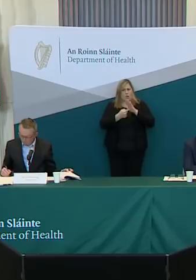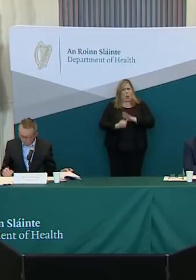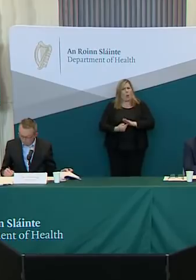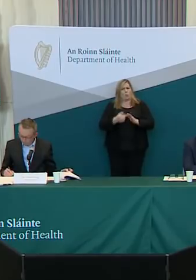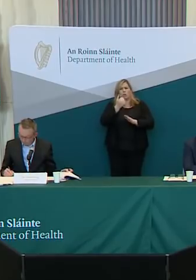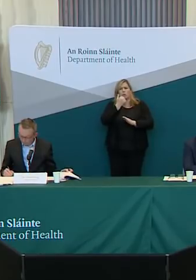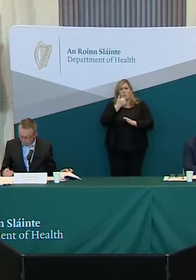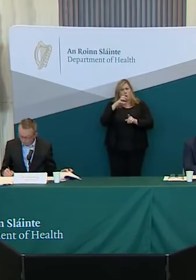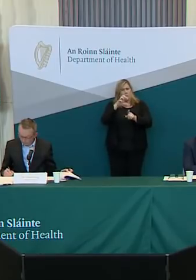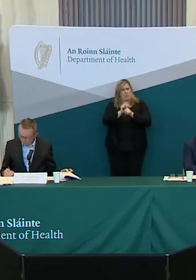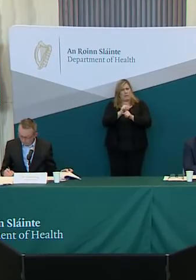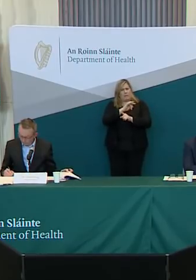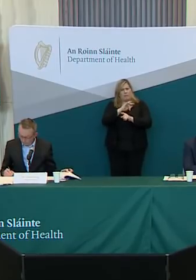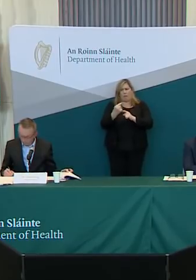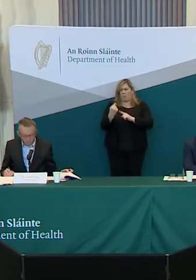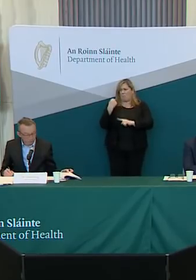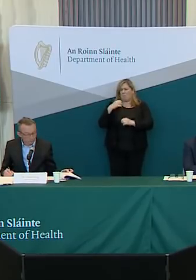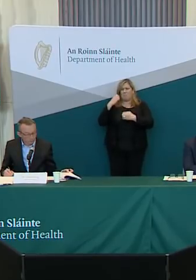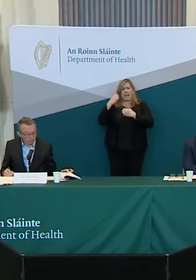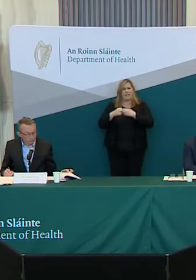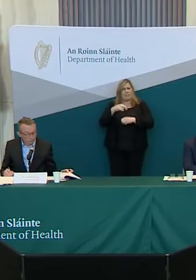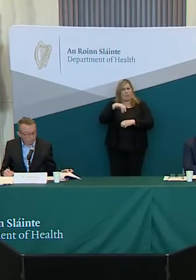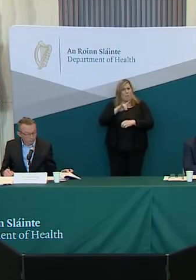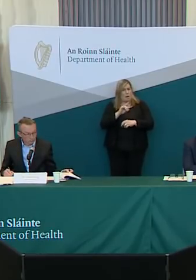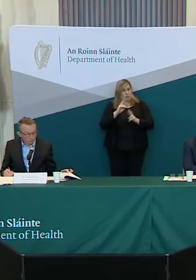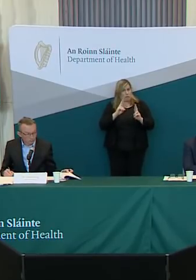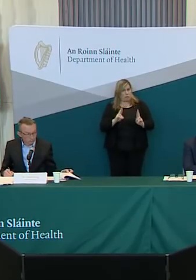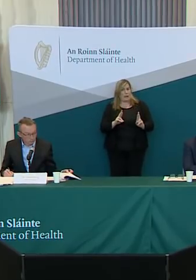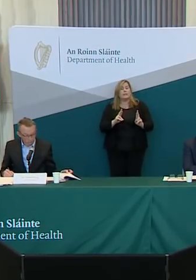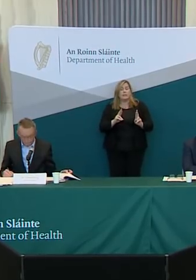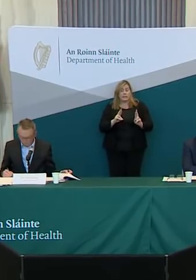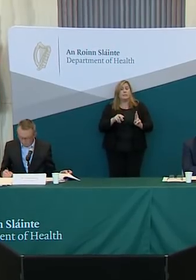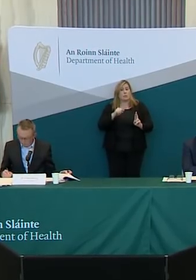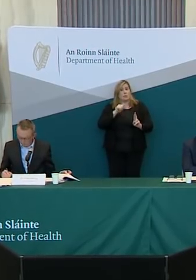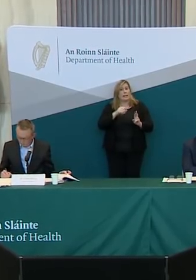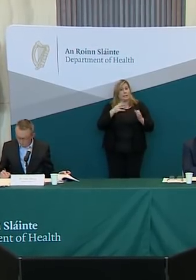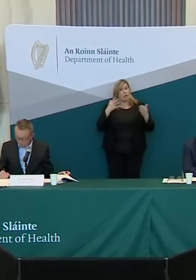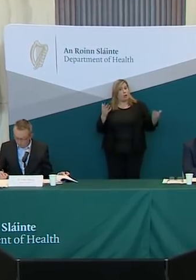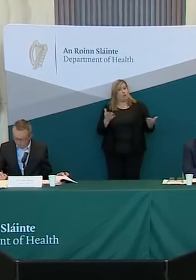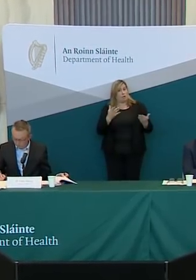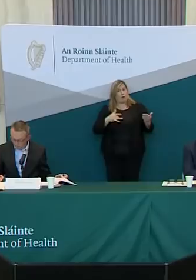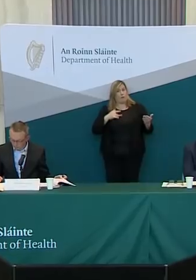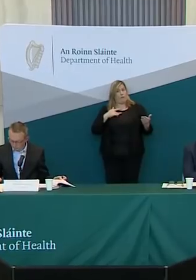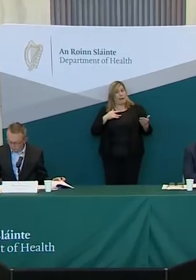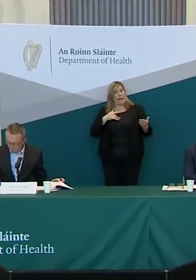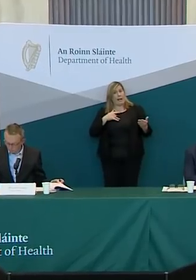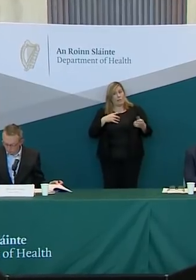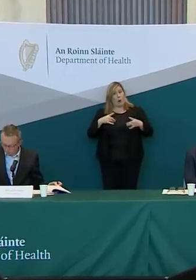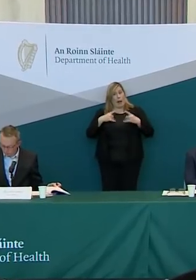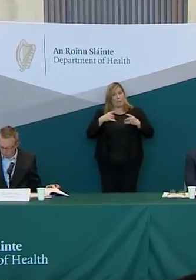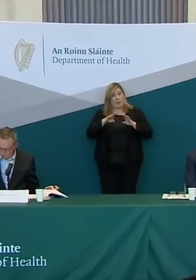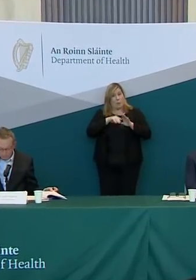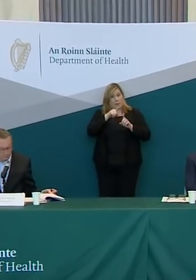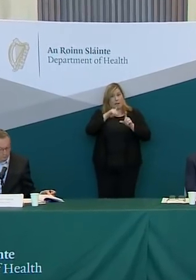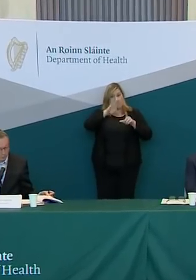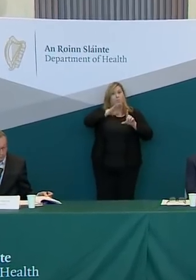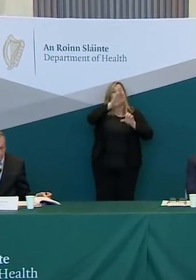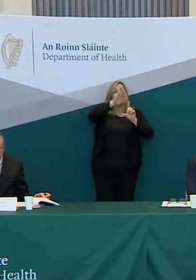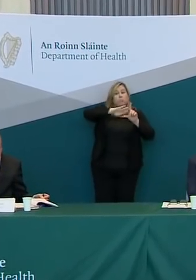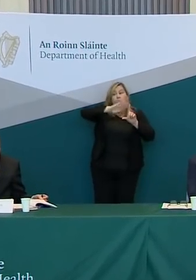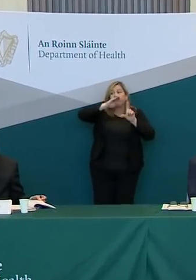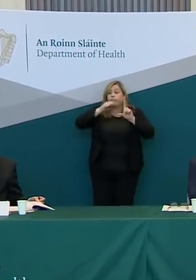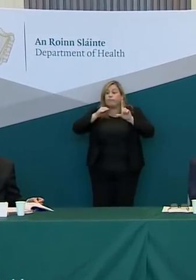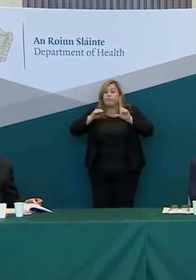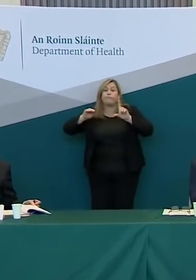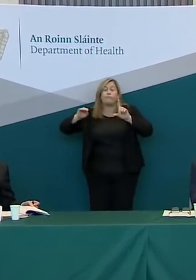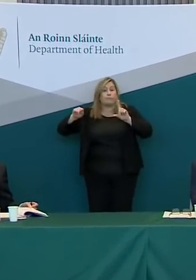seen since the end of March, by my understanding. Would that be encouraging with regards to moving along into phase 1 of the